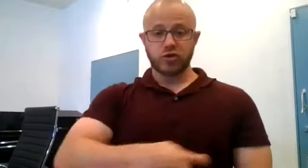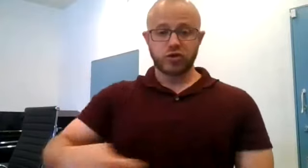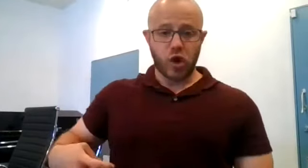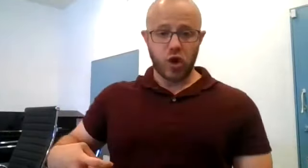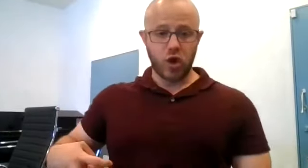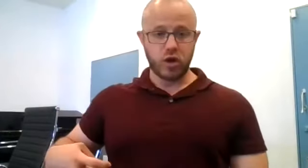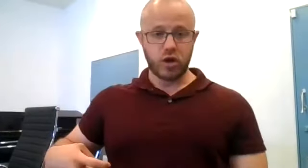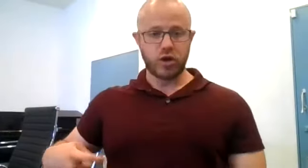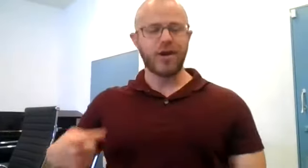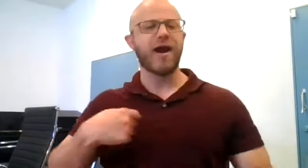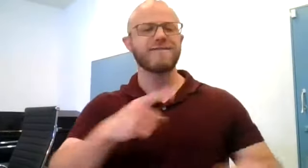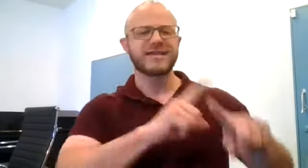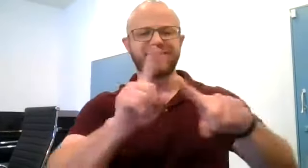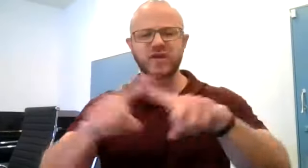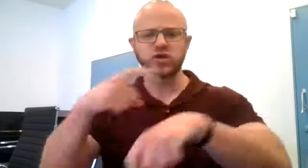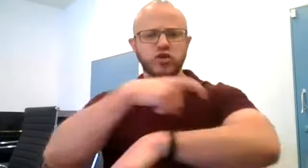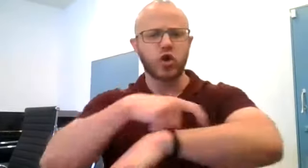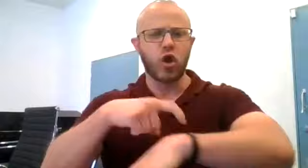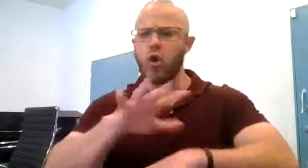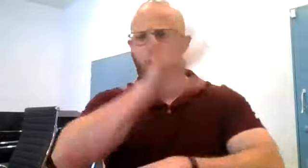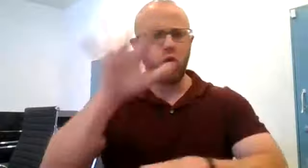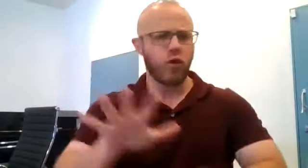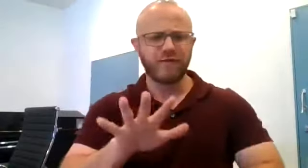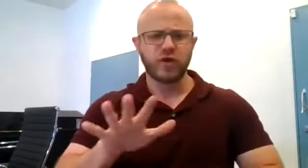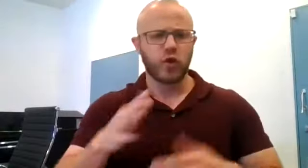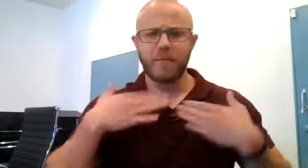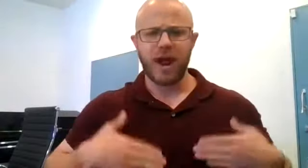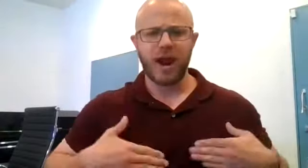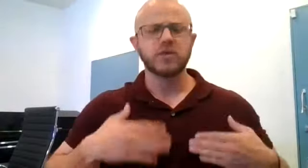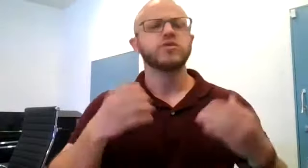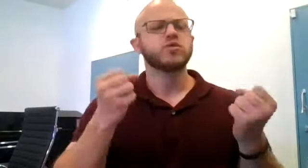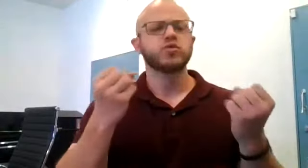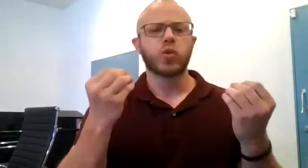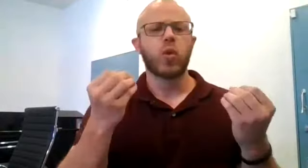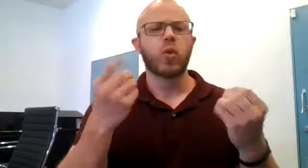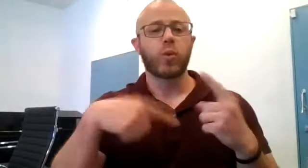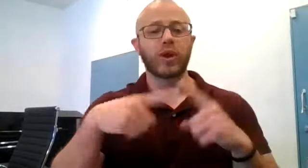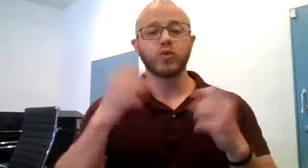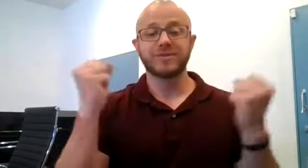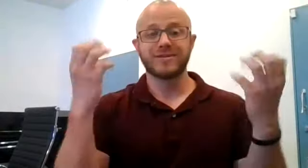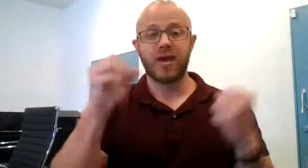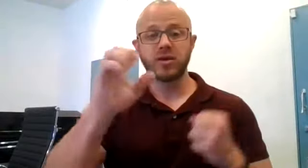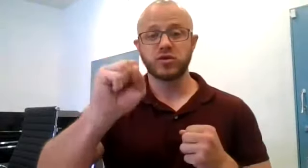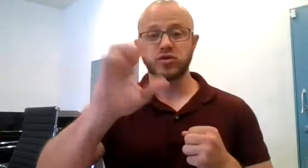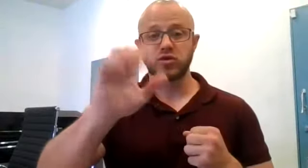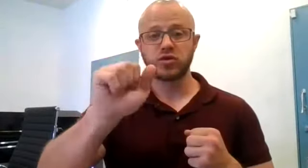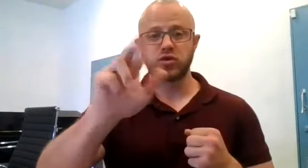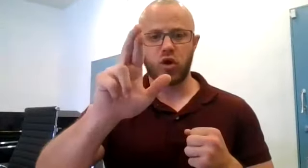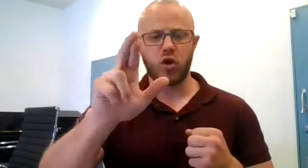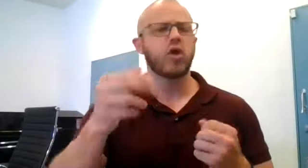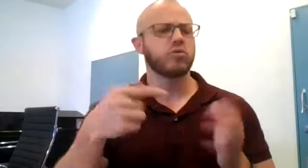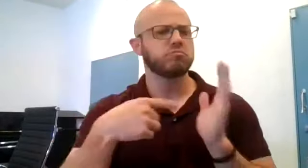there, or across here. So it really depends. It could be anywhere in your body. So when you sign